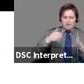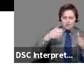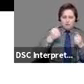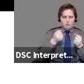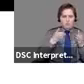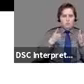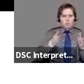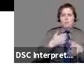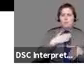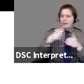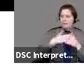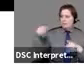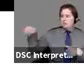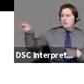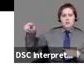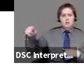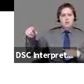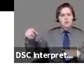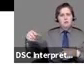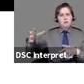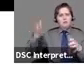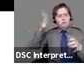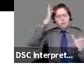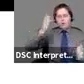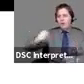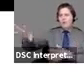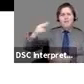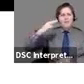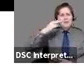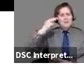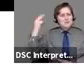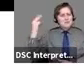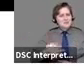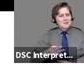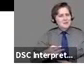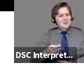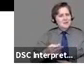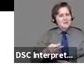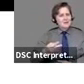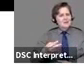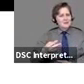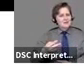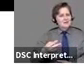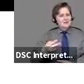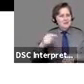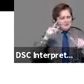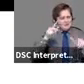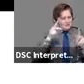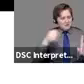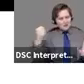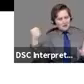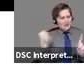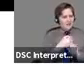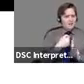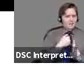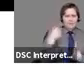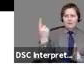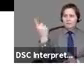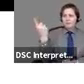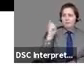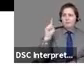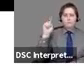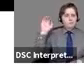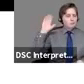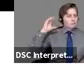My neighbors were out taking out their trash. They saw this person hit me and they turned around